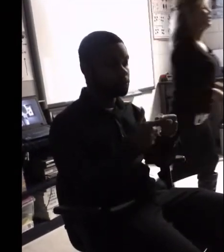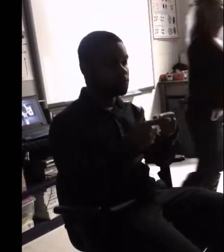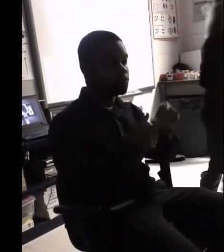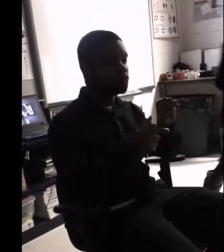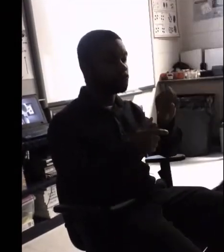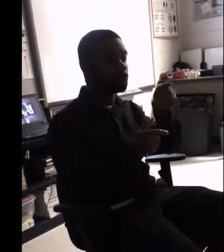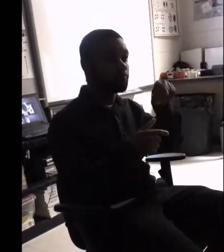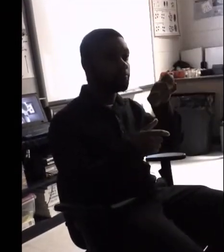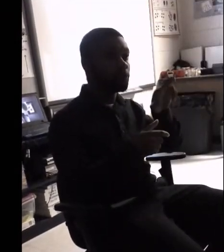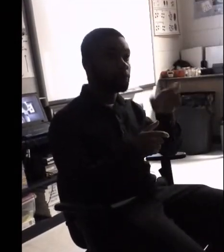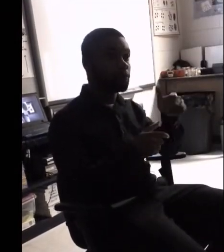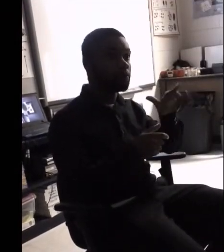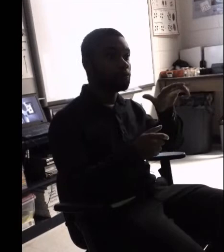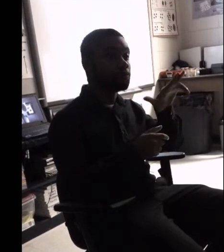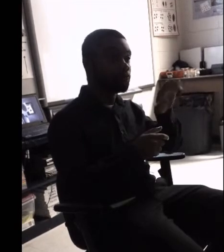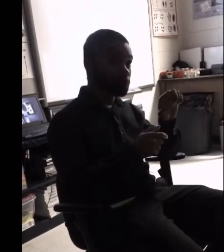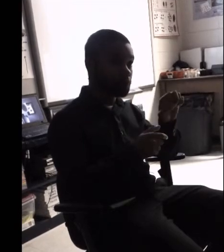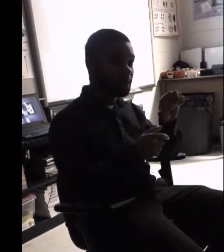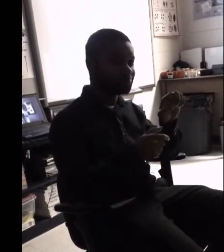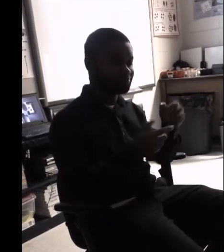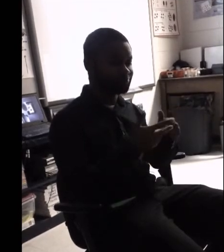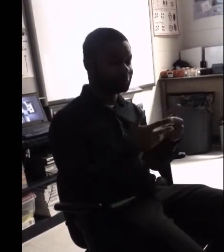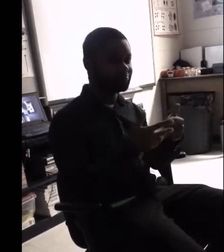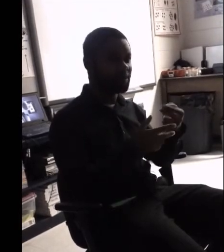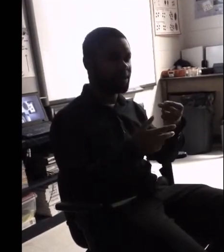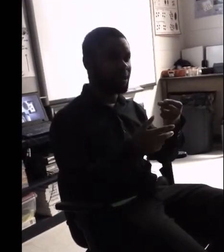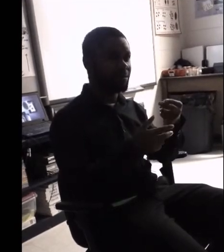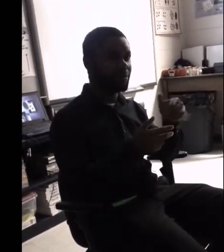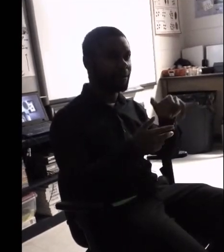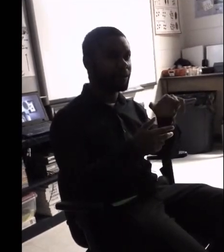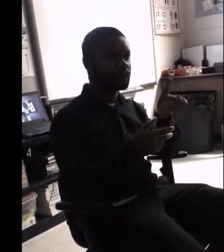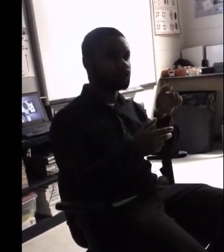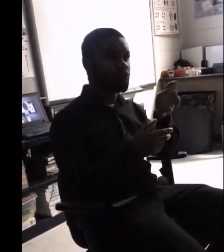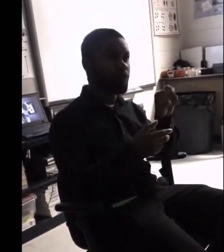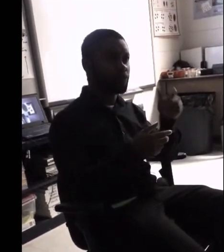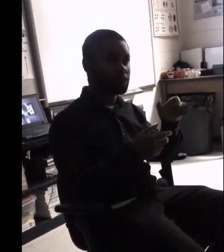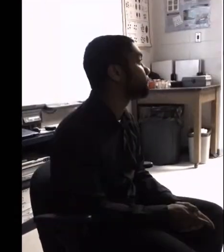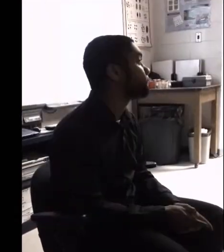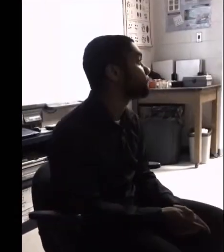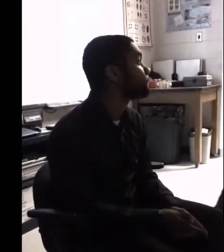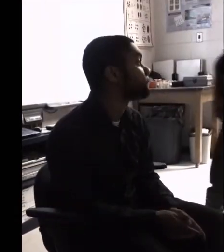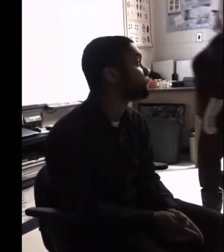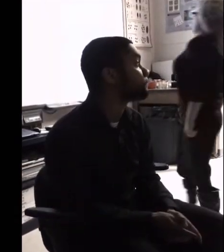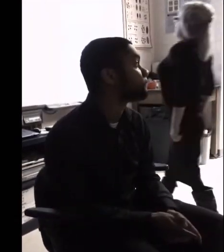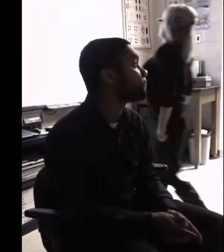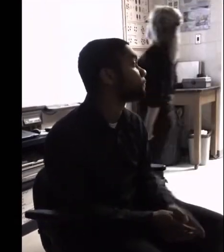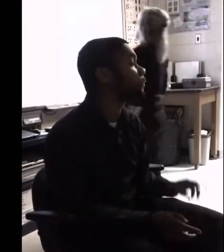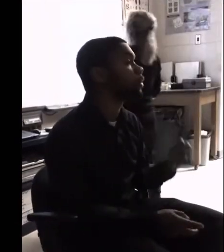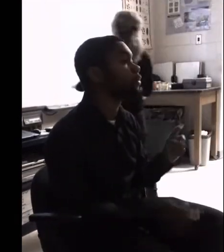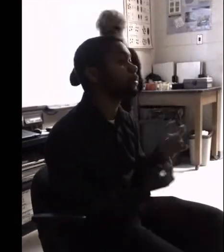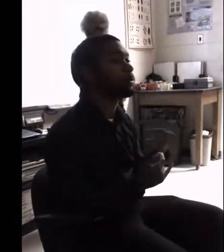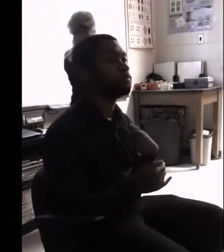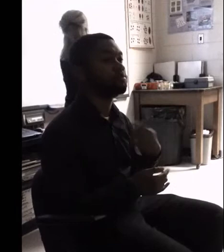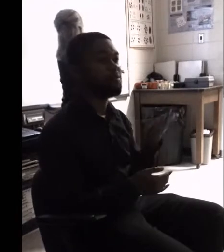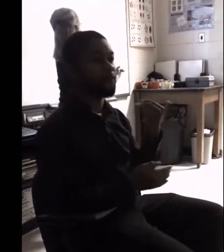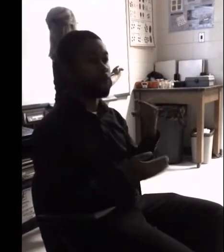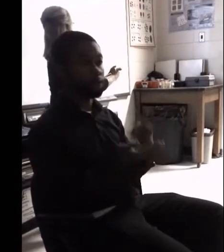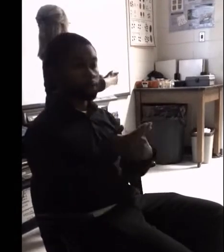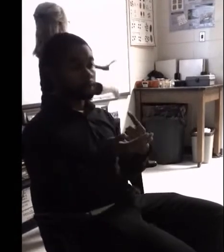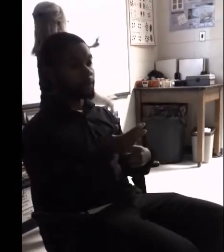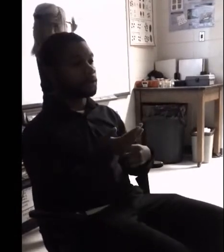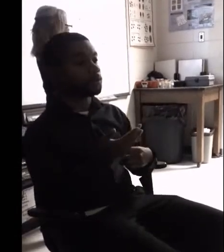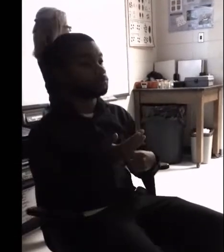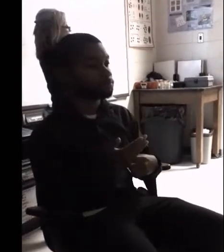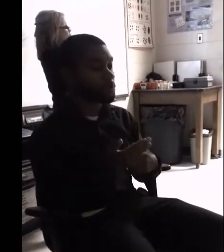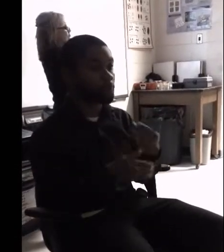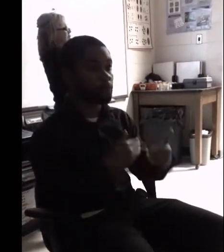remember which one is which, while I take roll. Iodine fuming, okay, we talked about processing